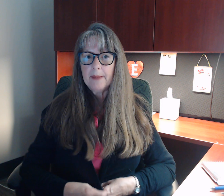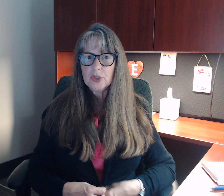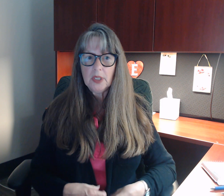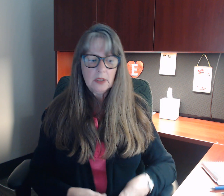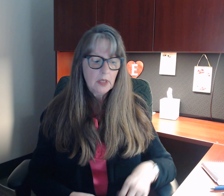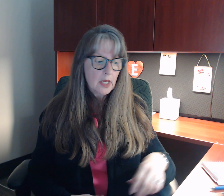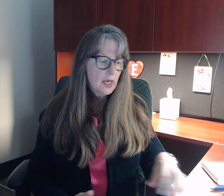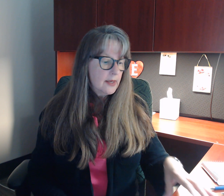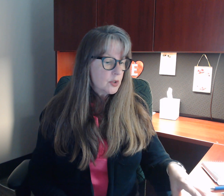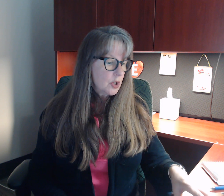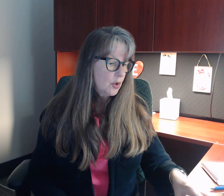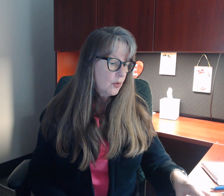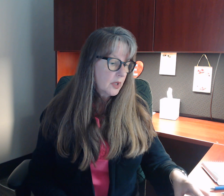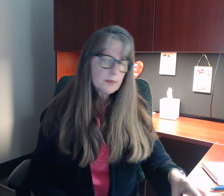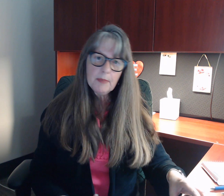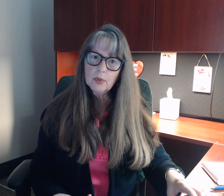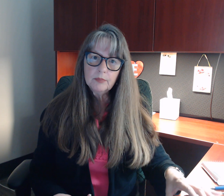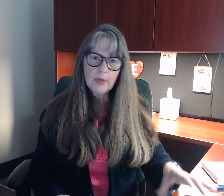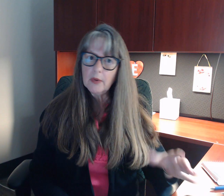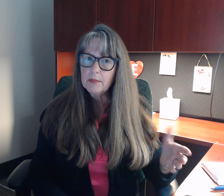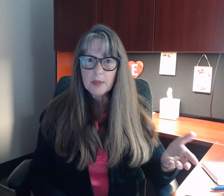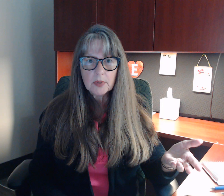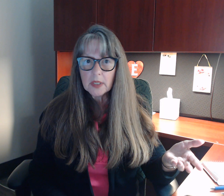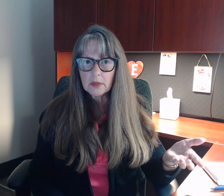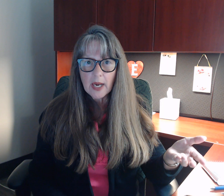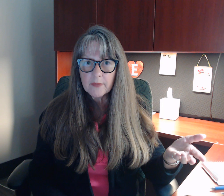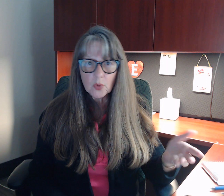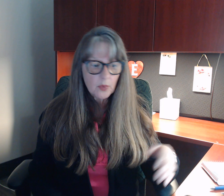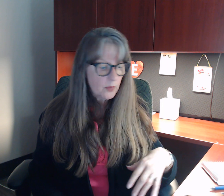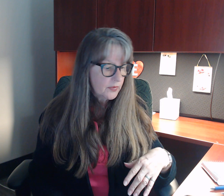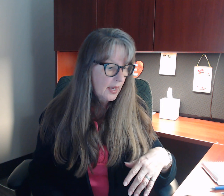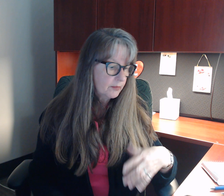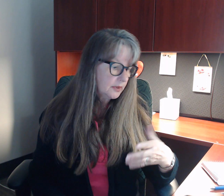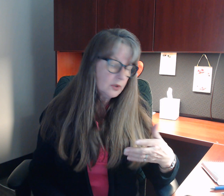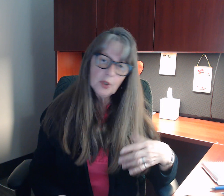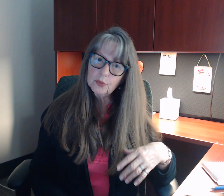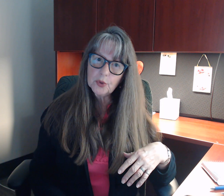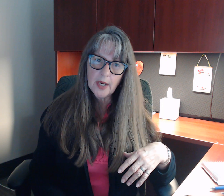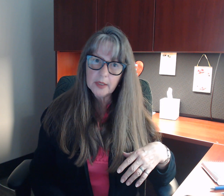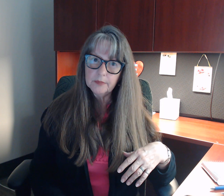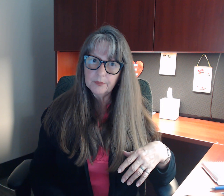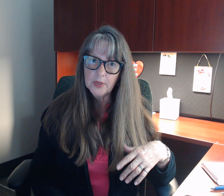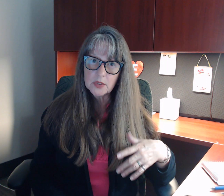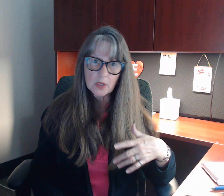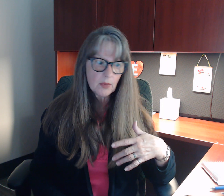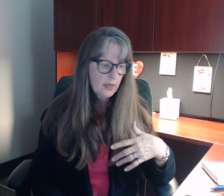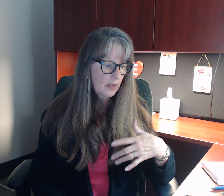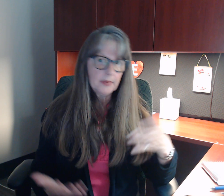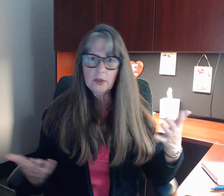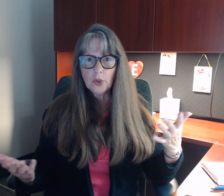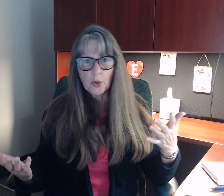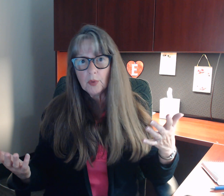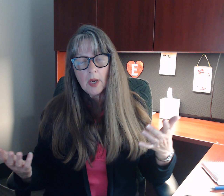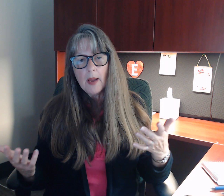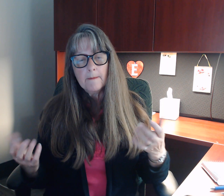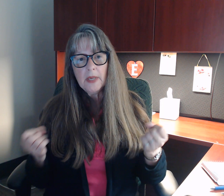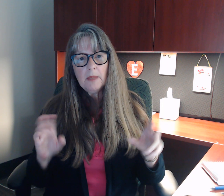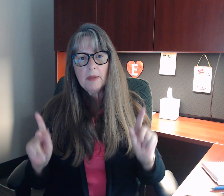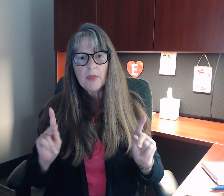captioning. So, because hearing people get kind of annoyed with that. But, try it and see what, many people, that way you